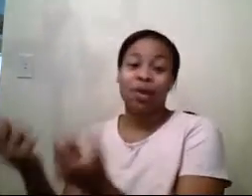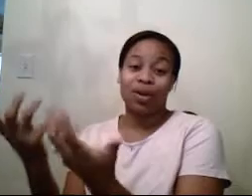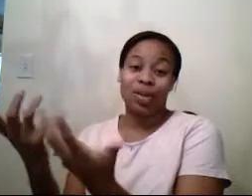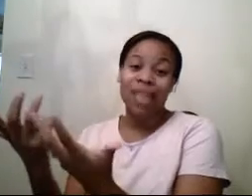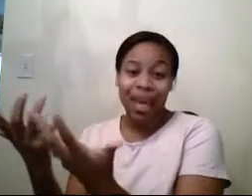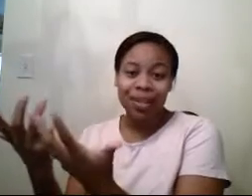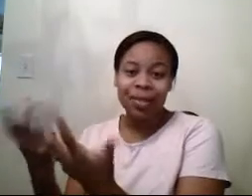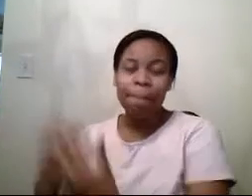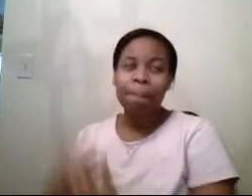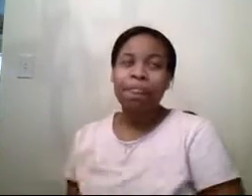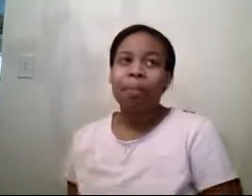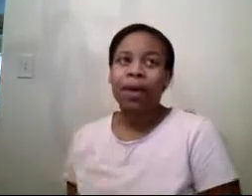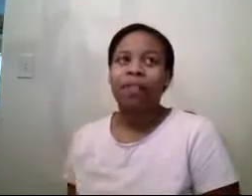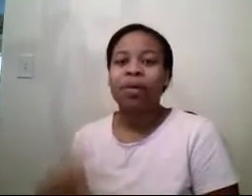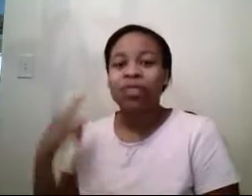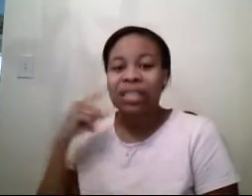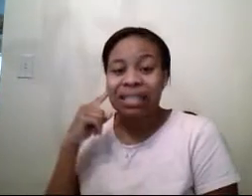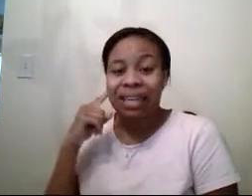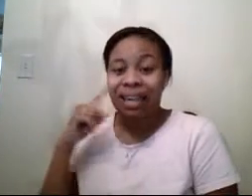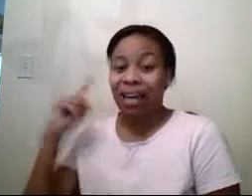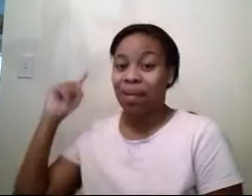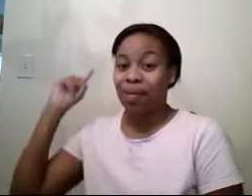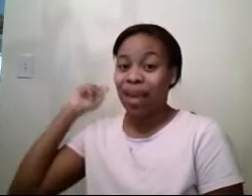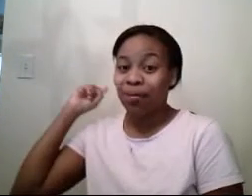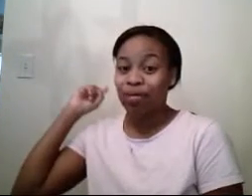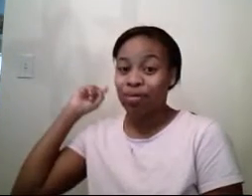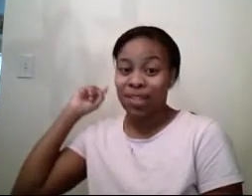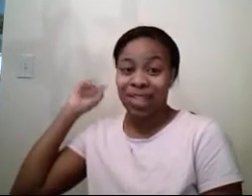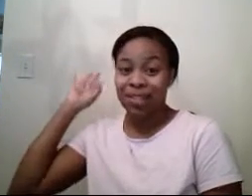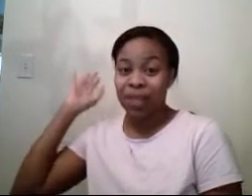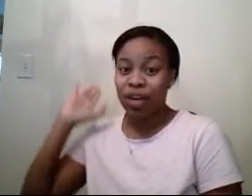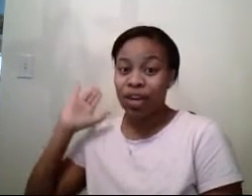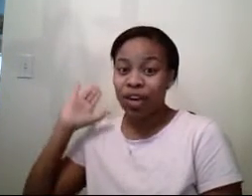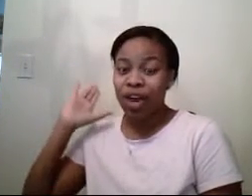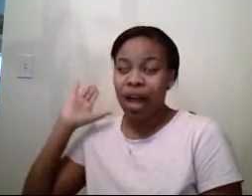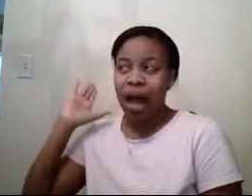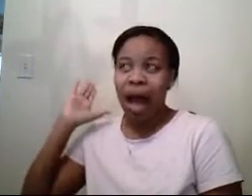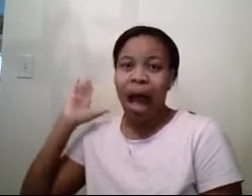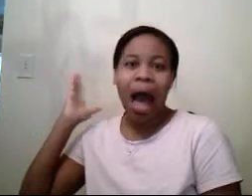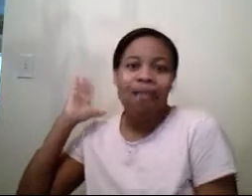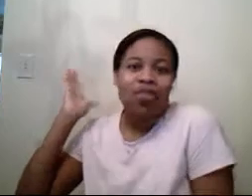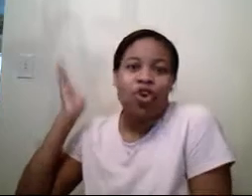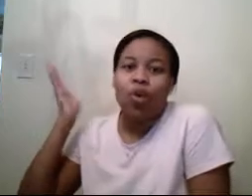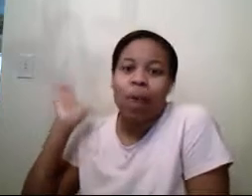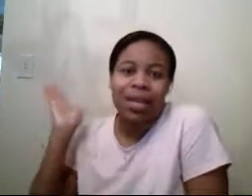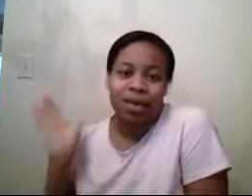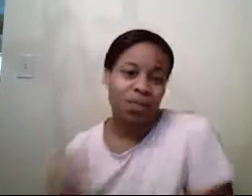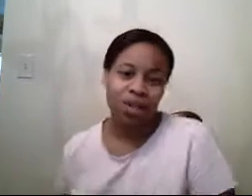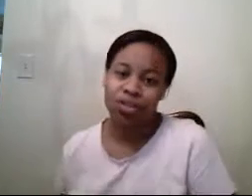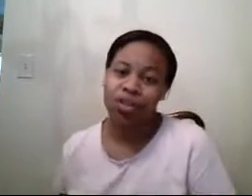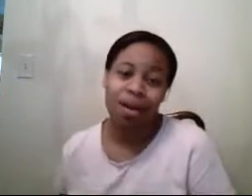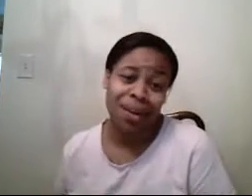put on his hands. But if I'm just listening and I'm not being able to see the speaker, I have no idea what he's talking